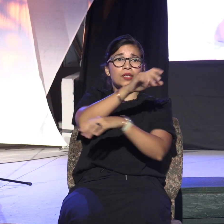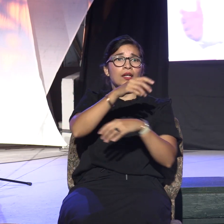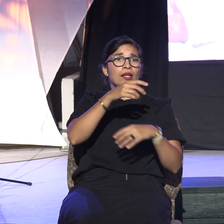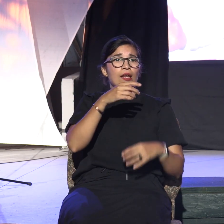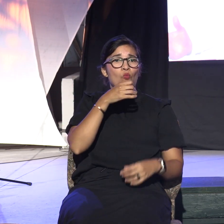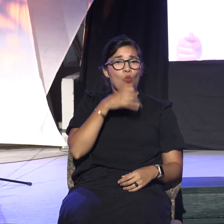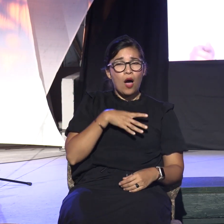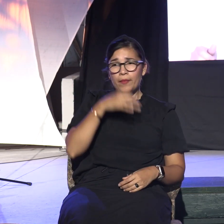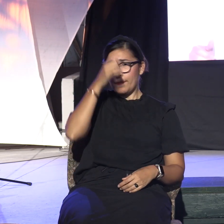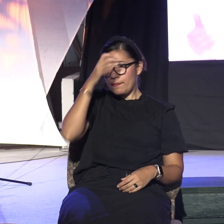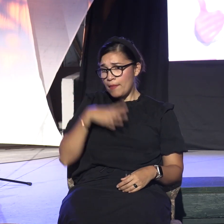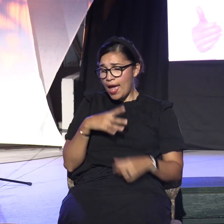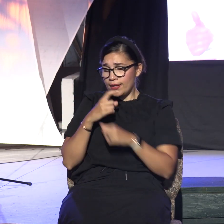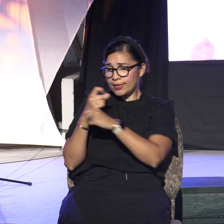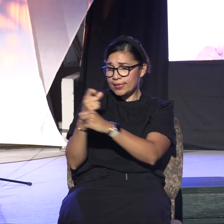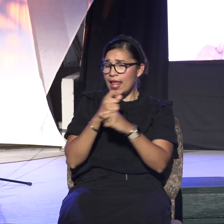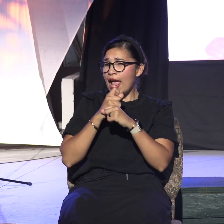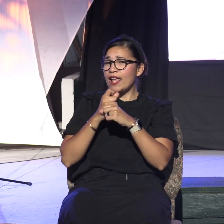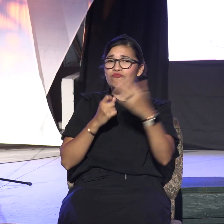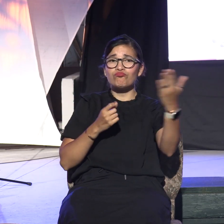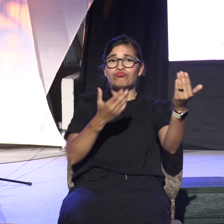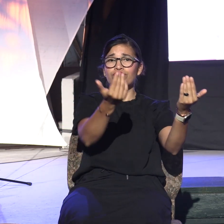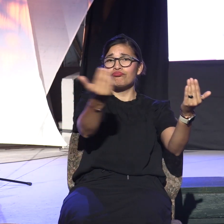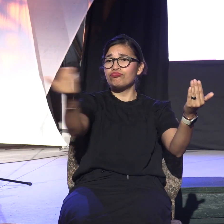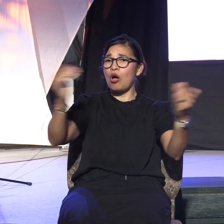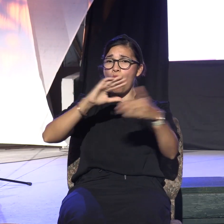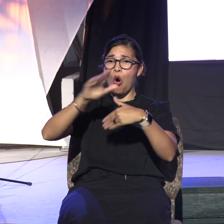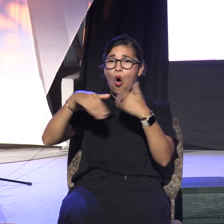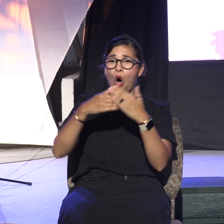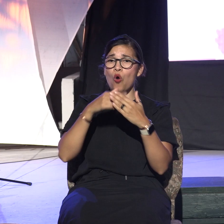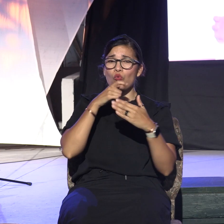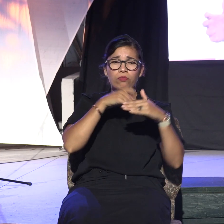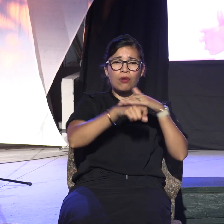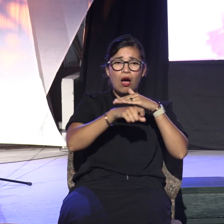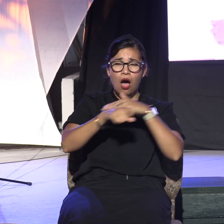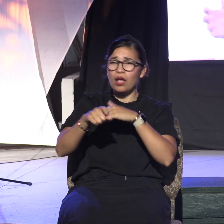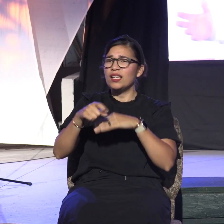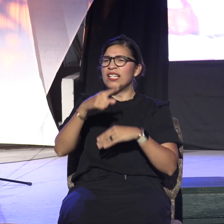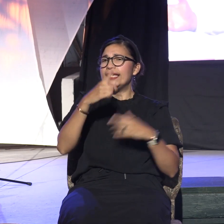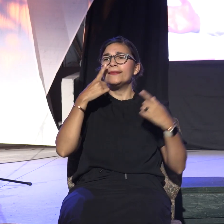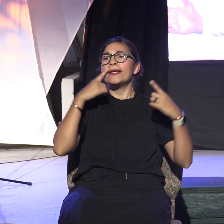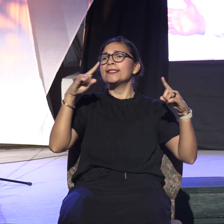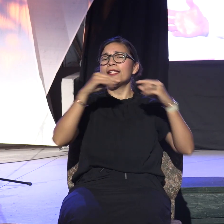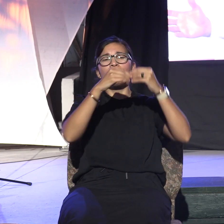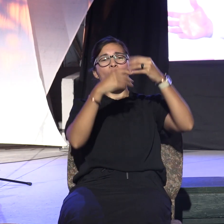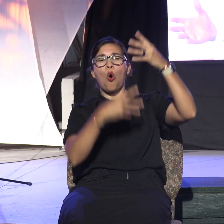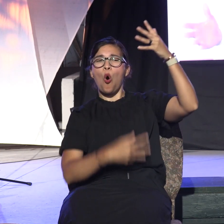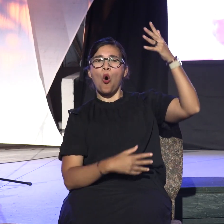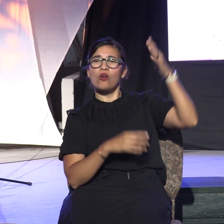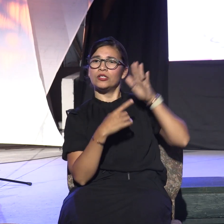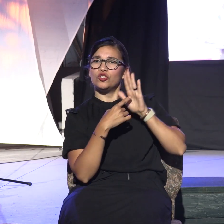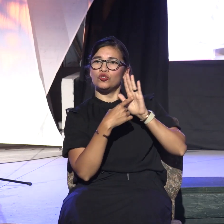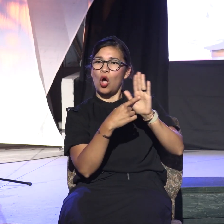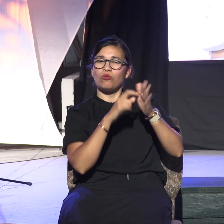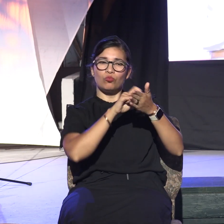before me. I amassed great amounts of silver and joy, all for myself. Oh, he was